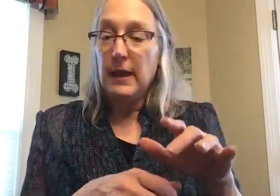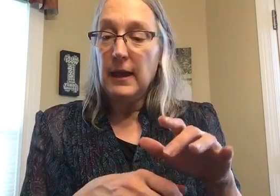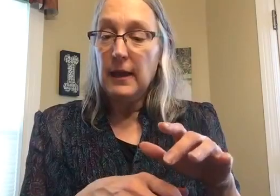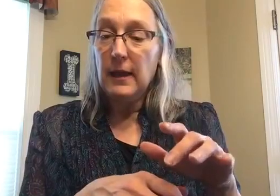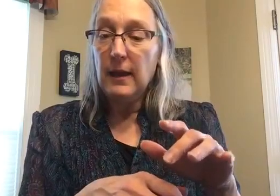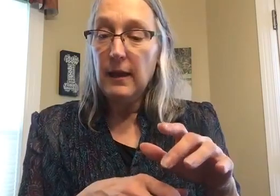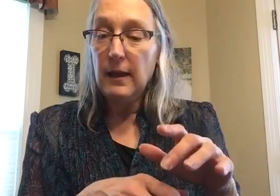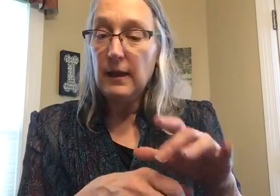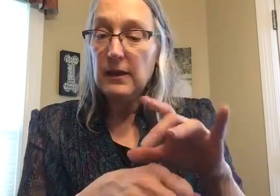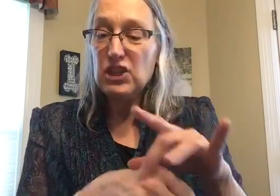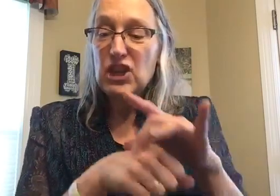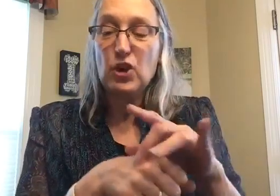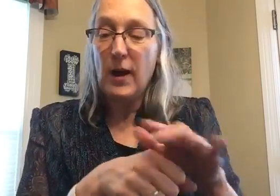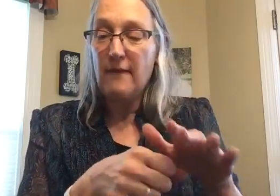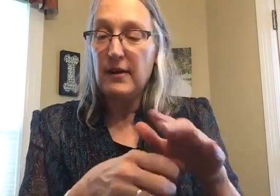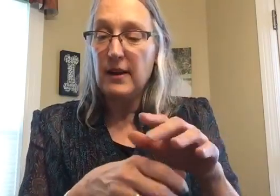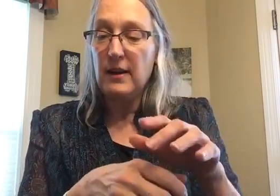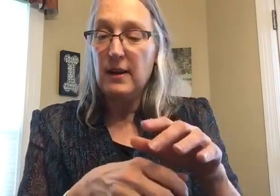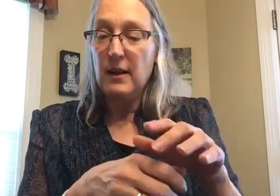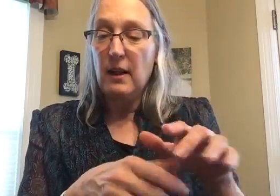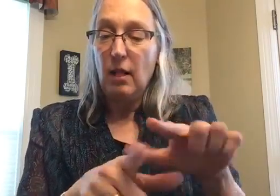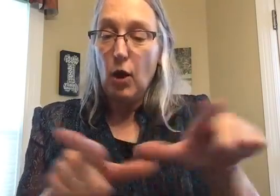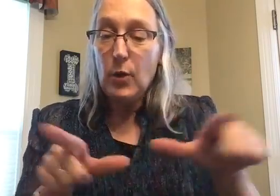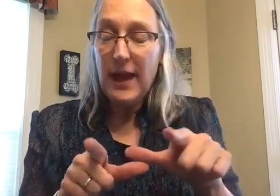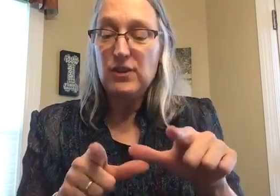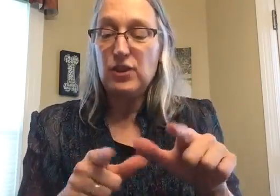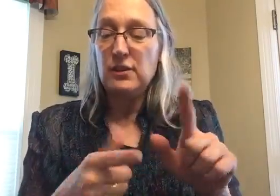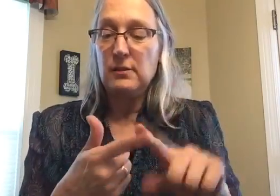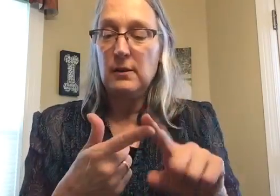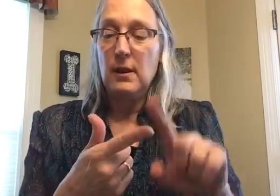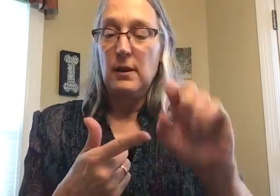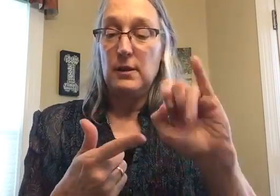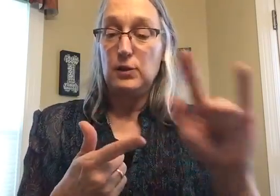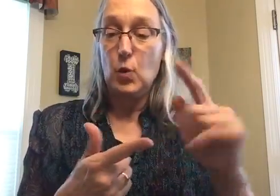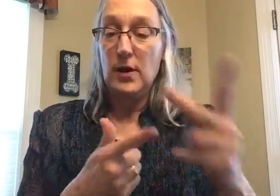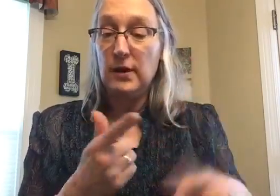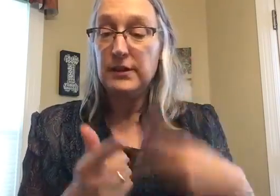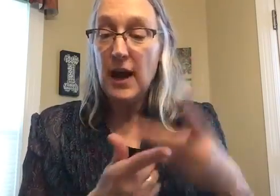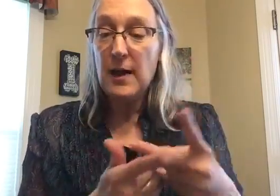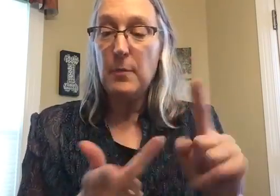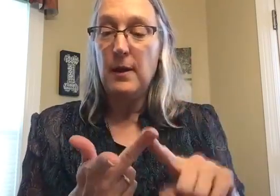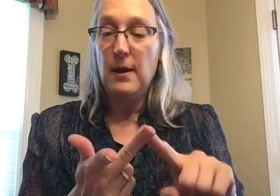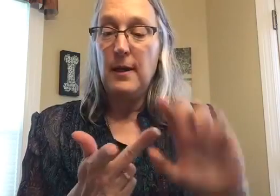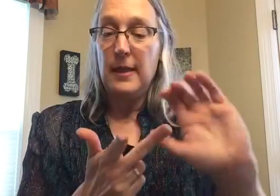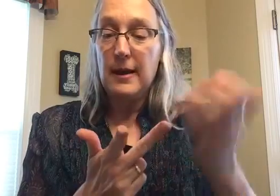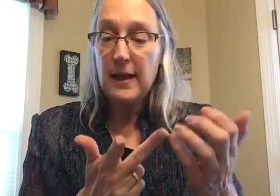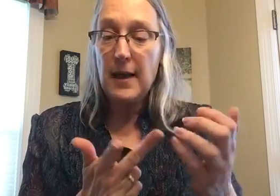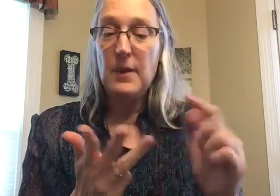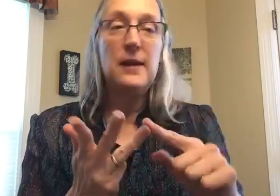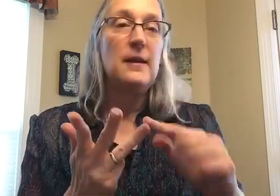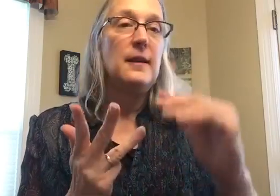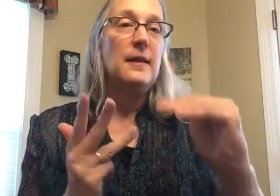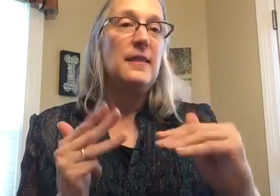the geographic location, the soil type, the climate,